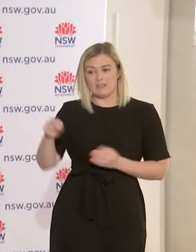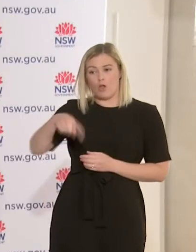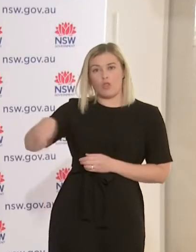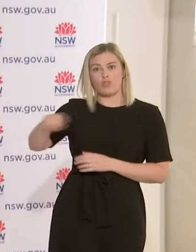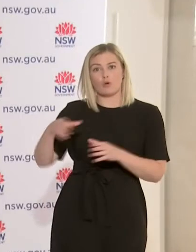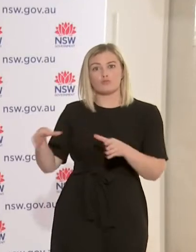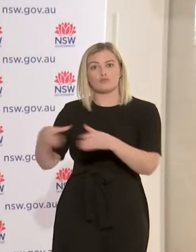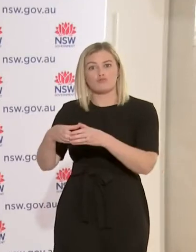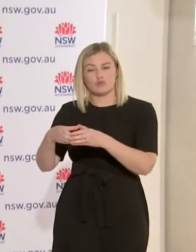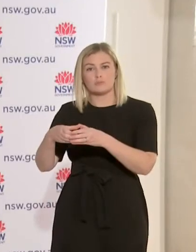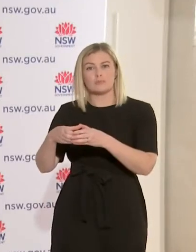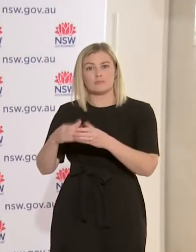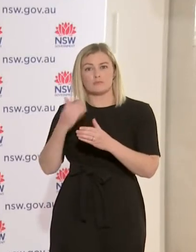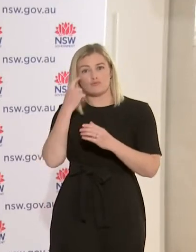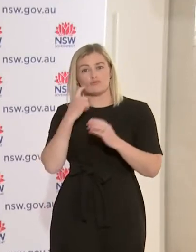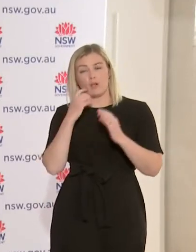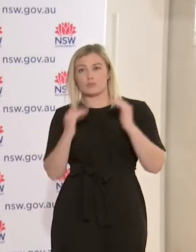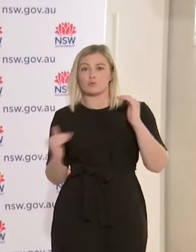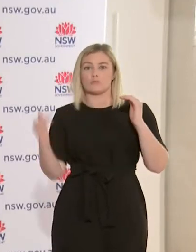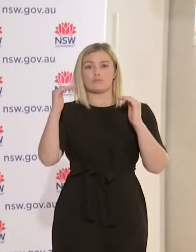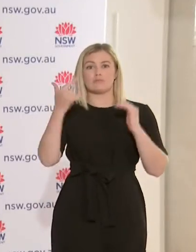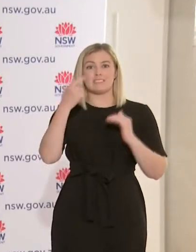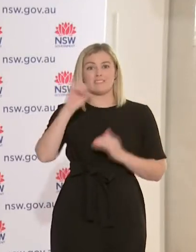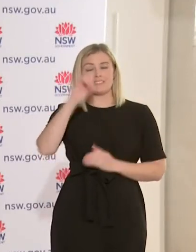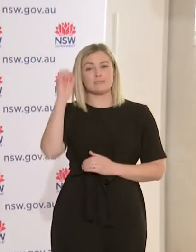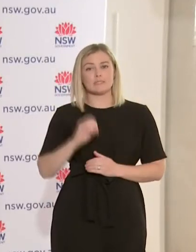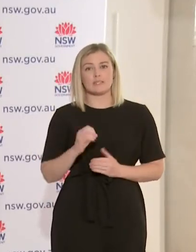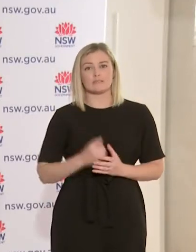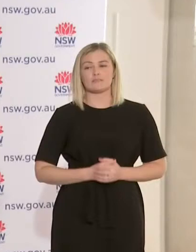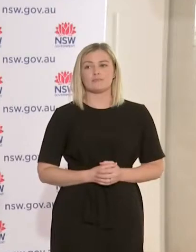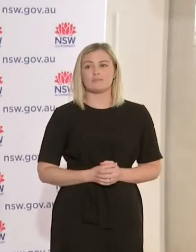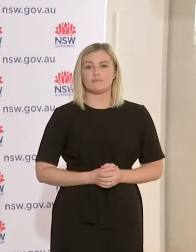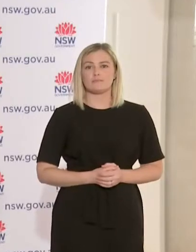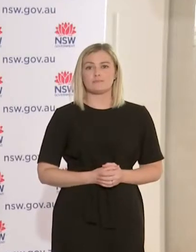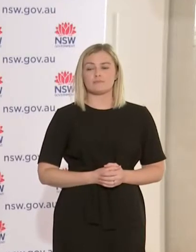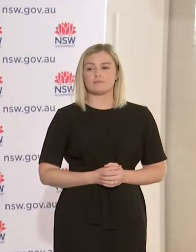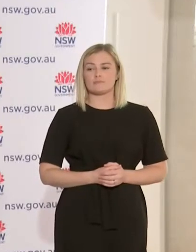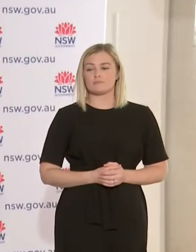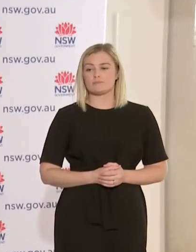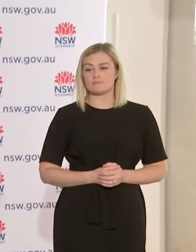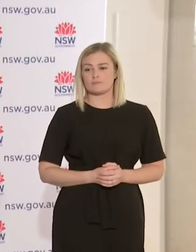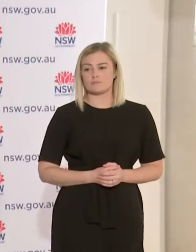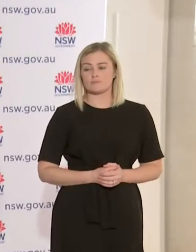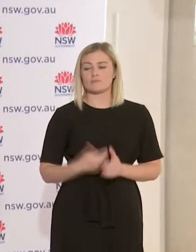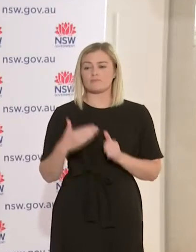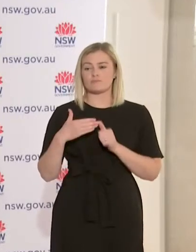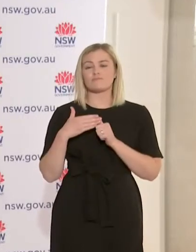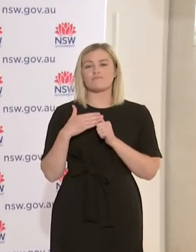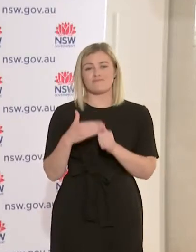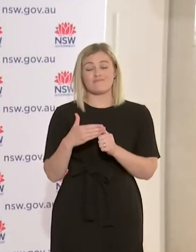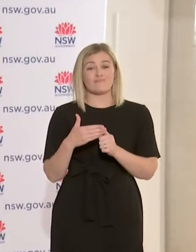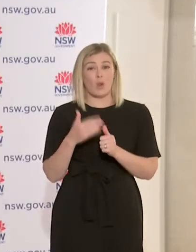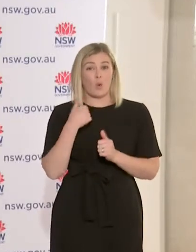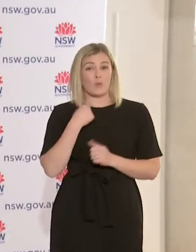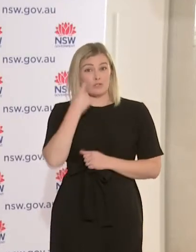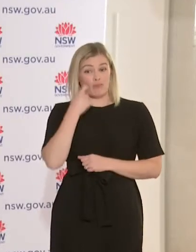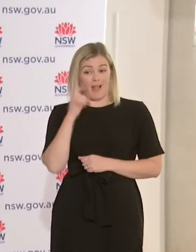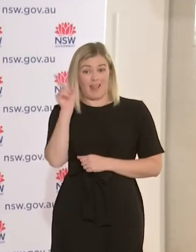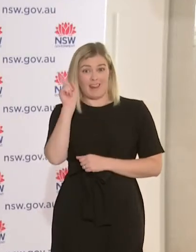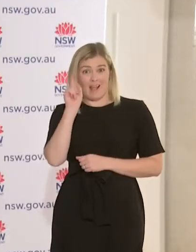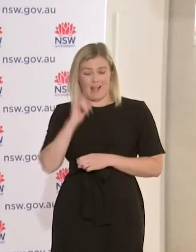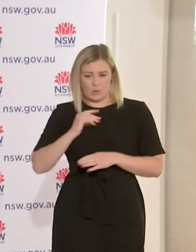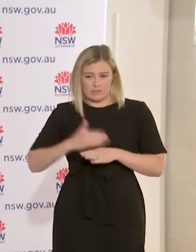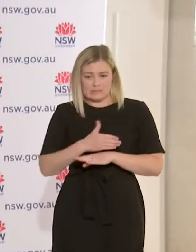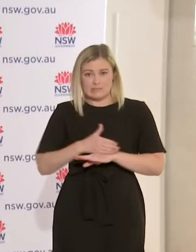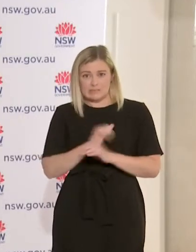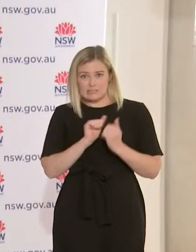So by the time we get to 70% target, I'm hoping that we have done a lot of that hard work. I'm also